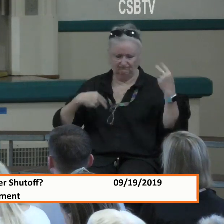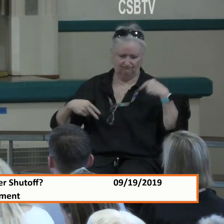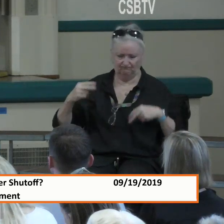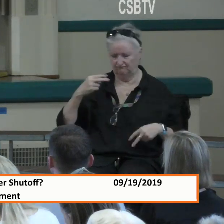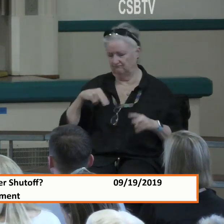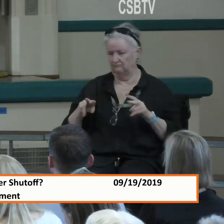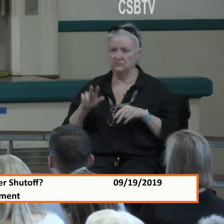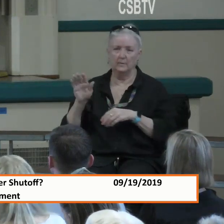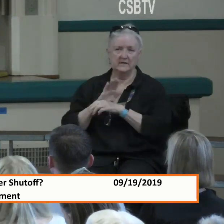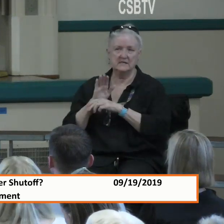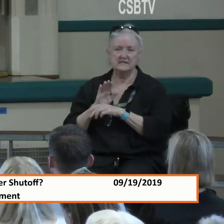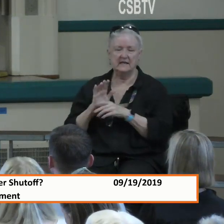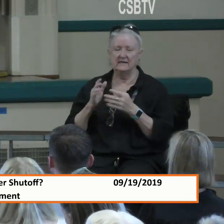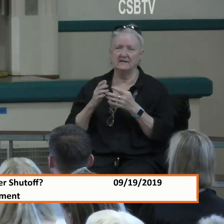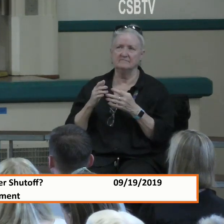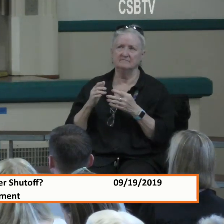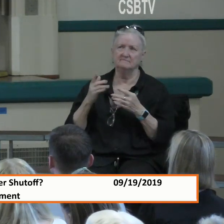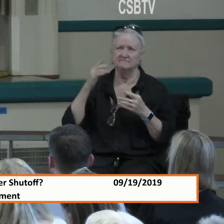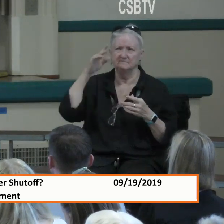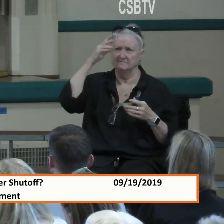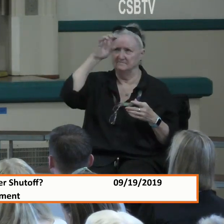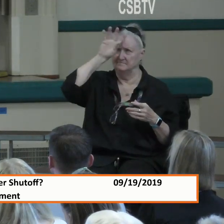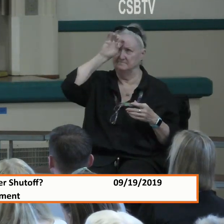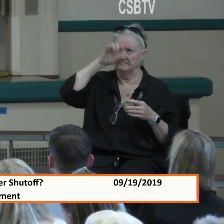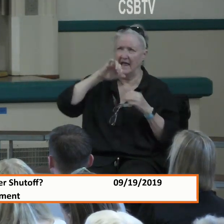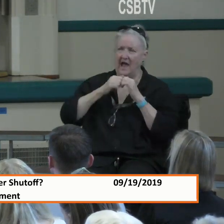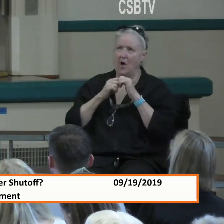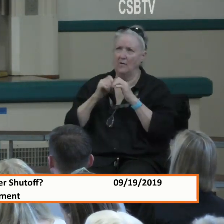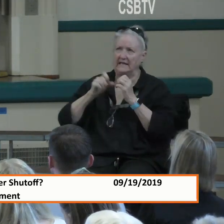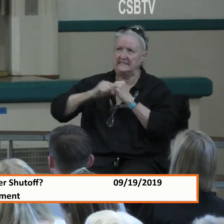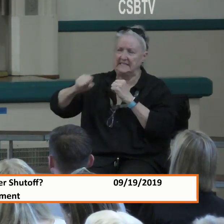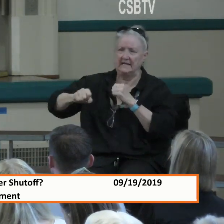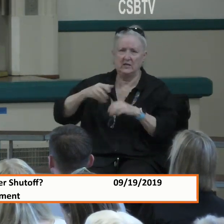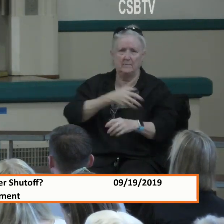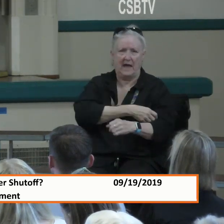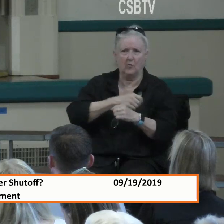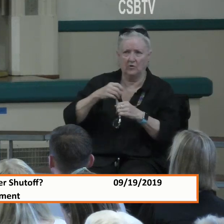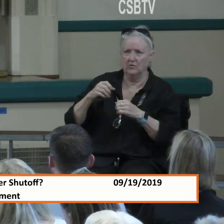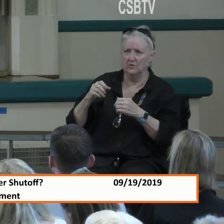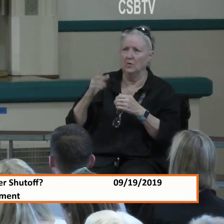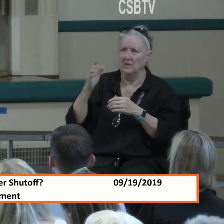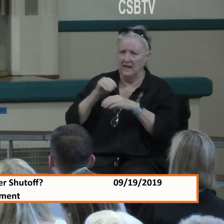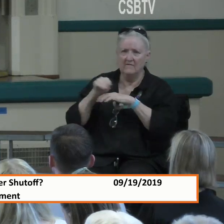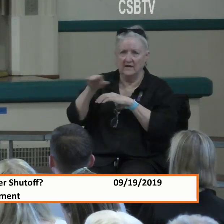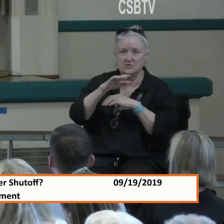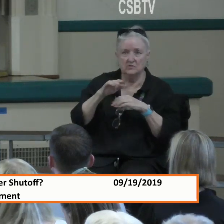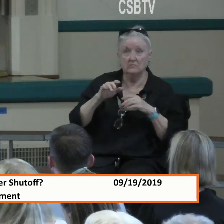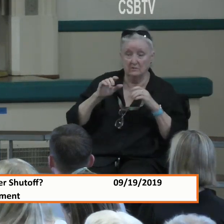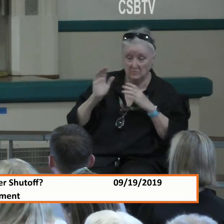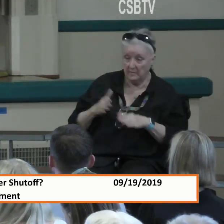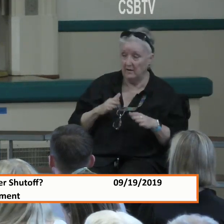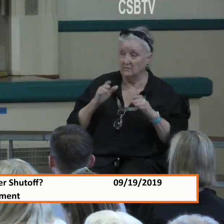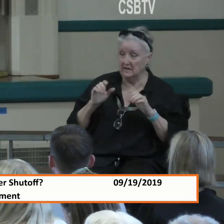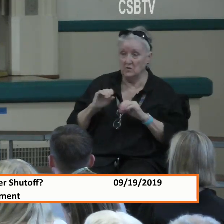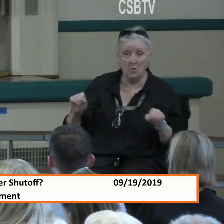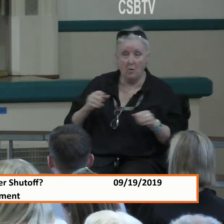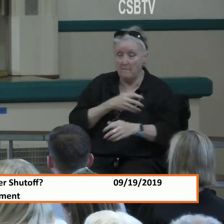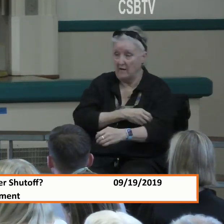ask how an extended power outage will affect you. Are you prepared to be without power for 5 to 7